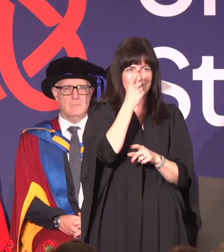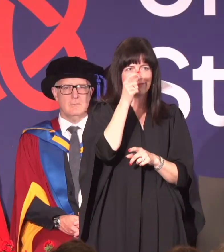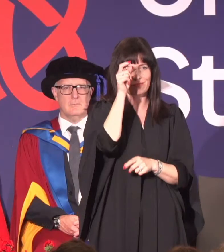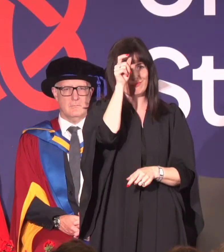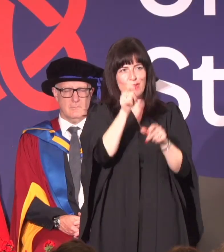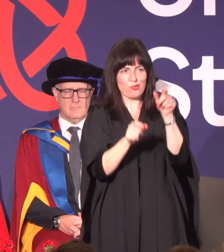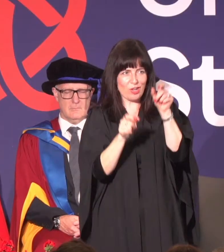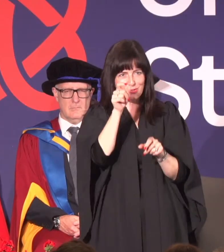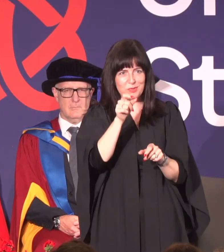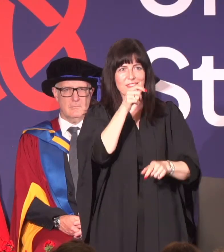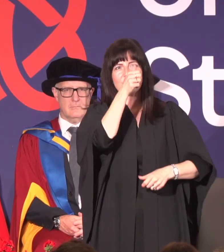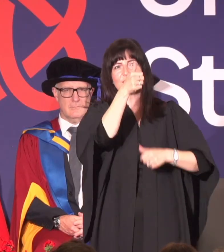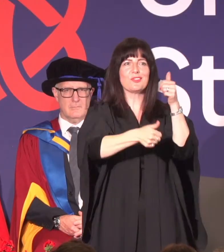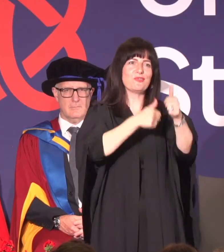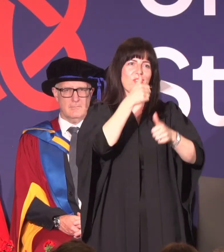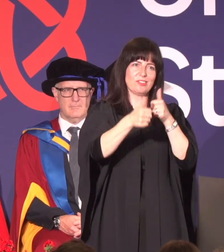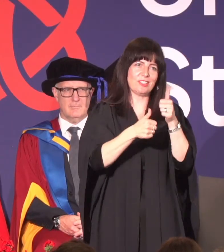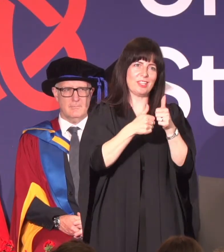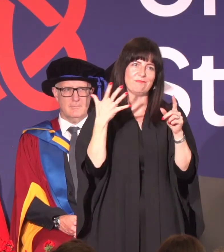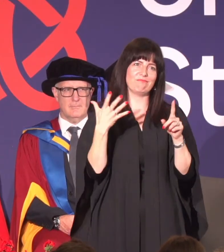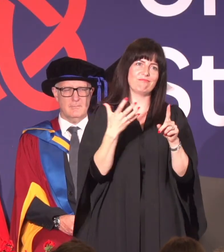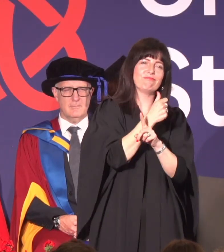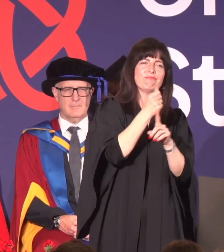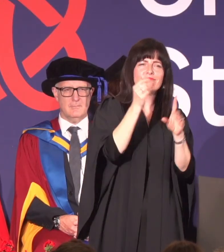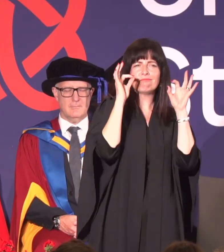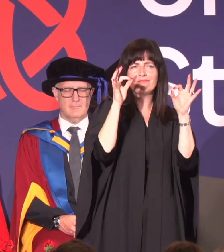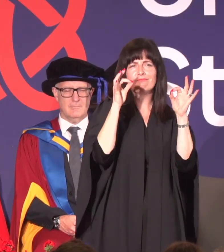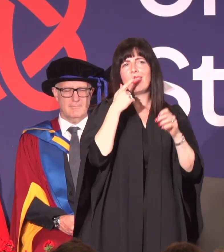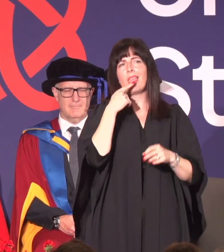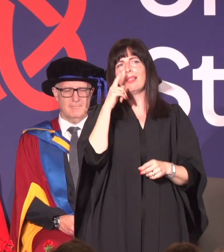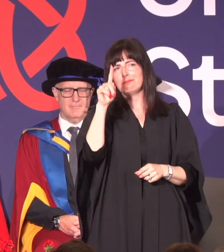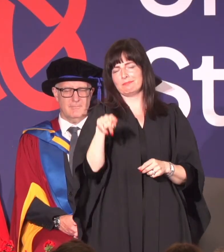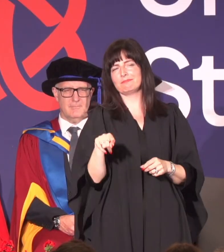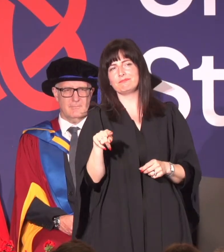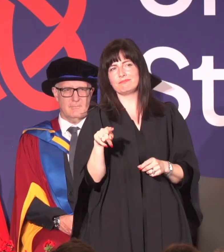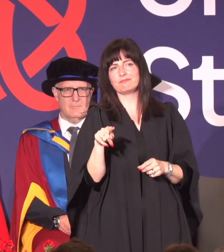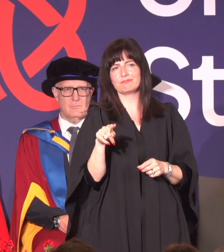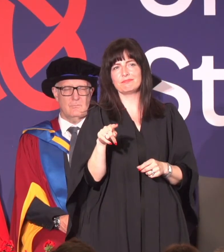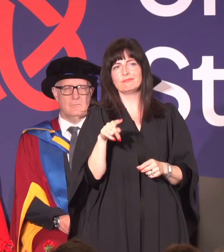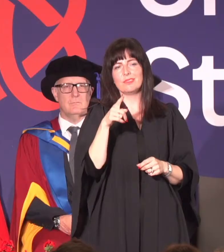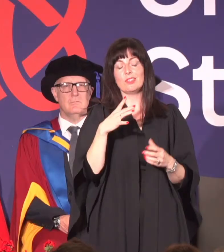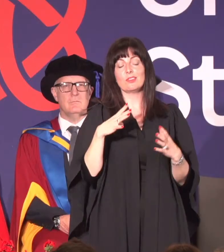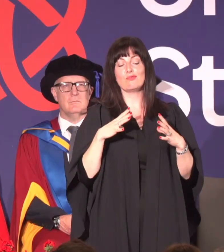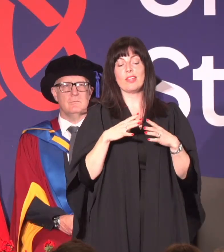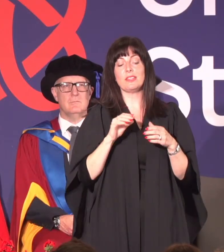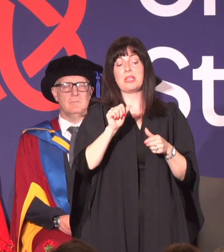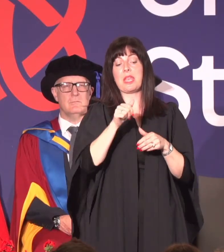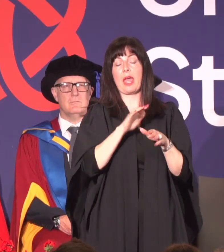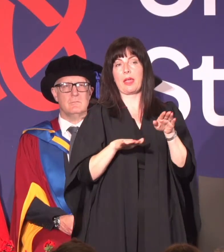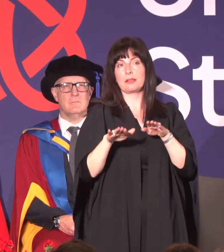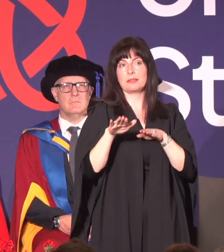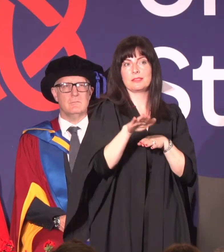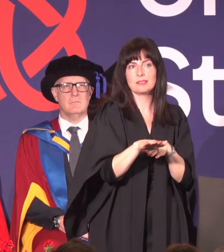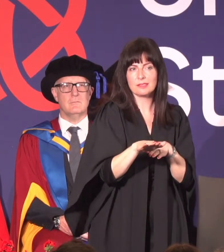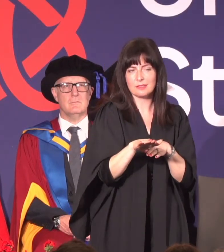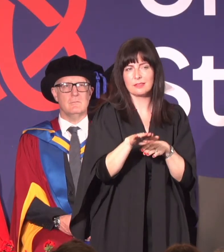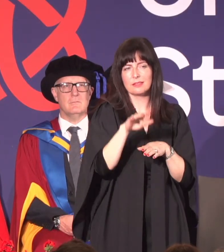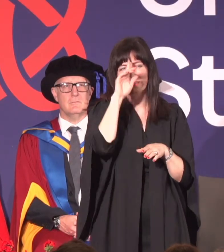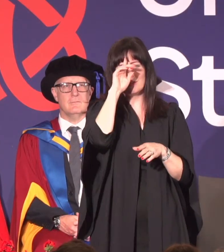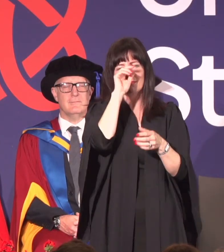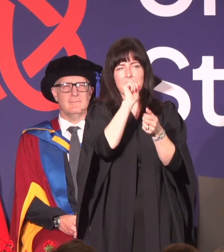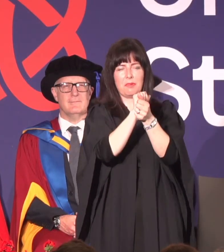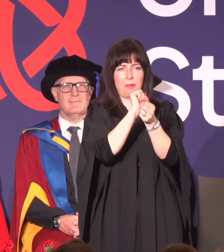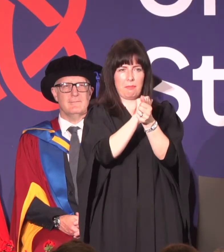Graduates, congratulations on reaching this incredible milestone. As you step into the next chapter of your lives,